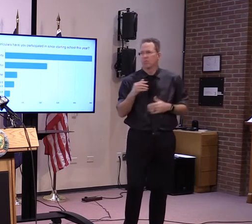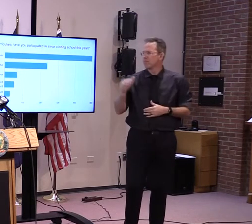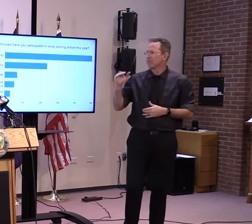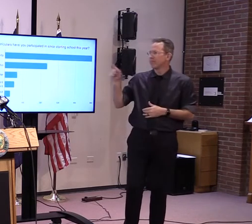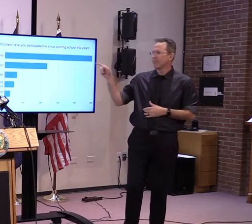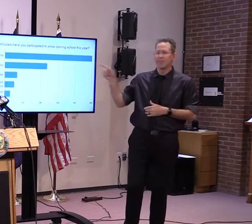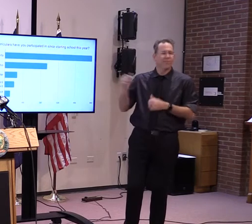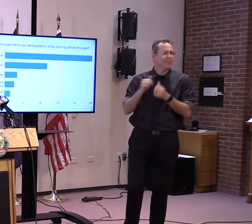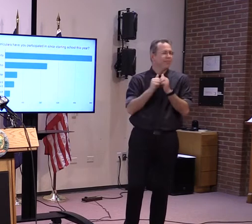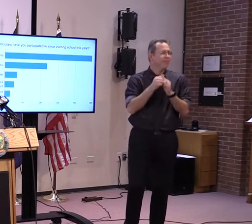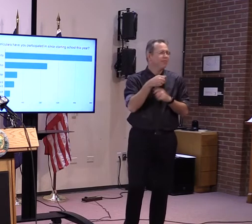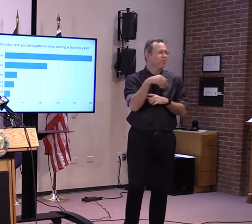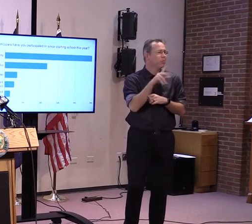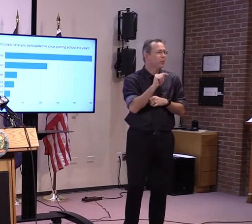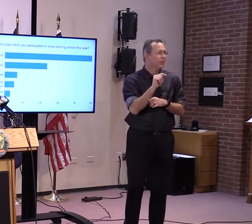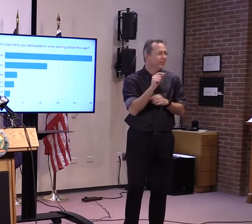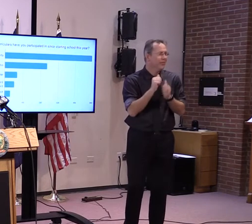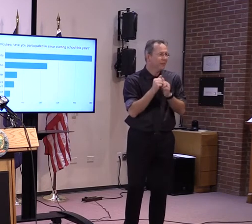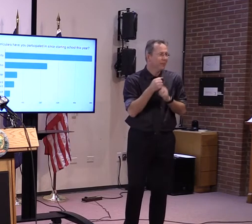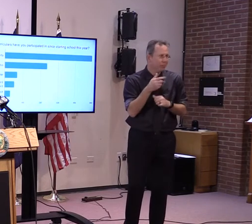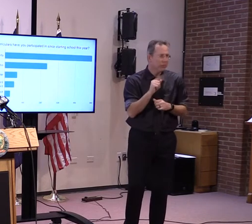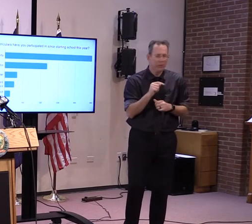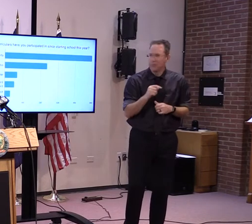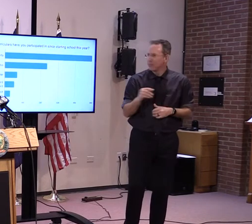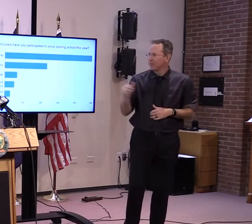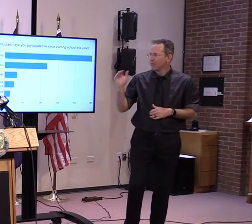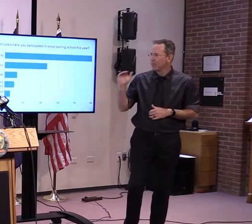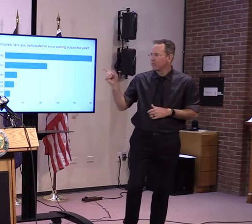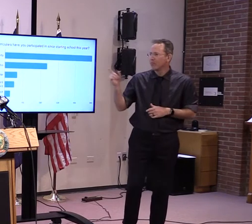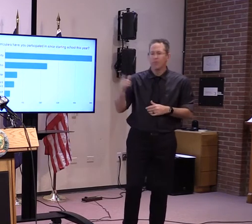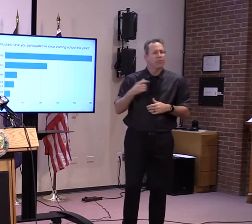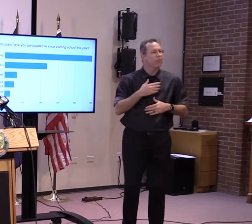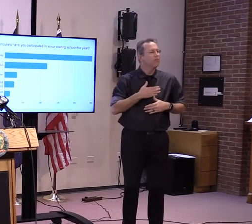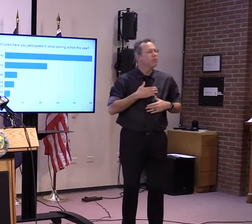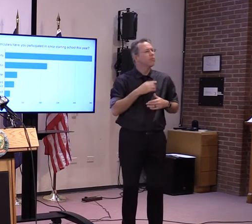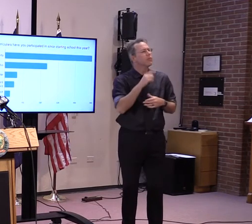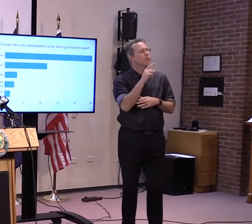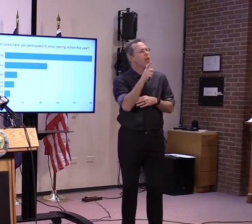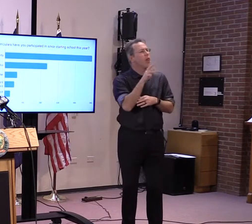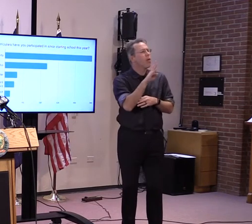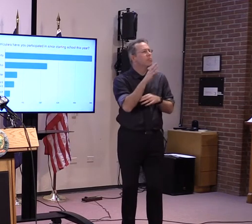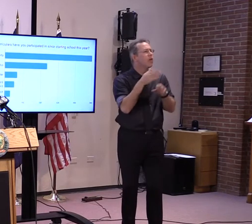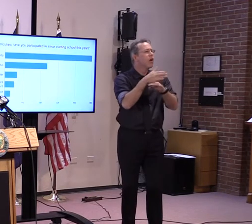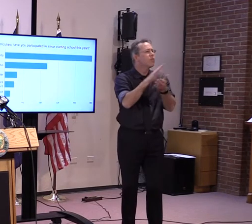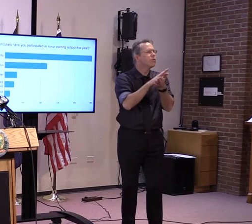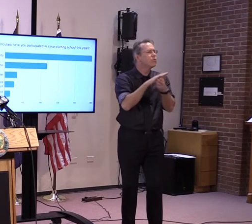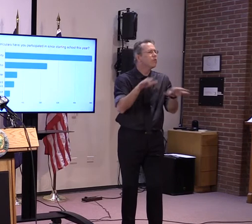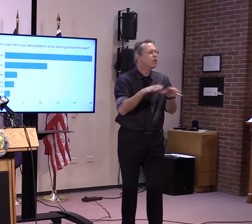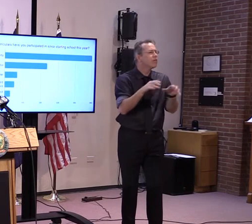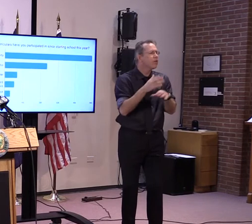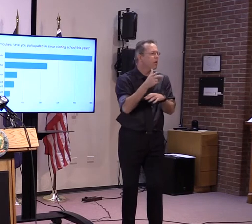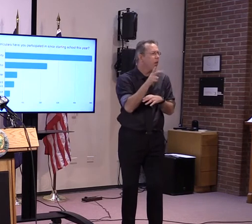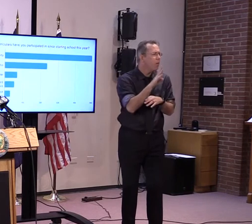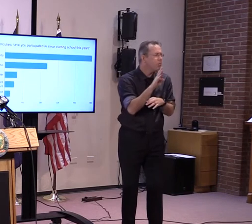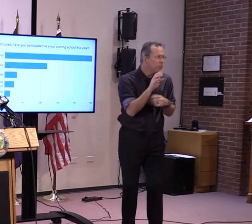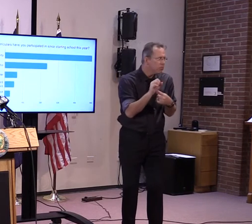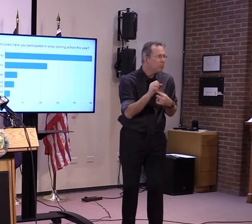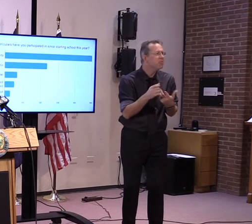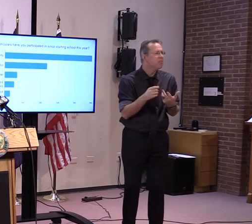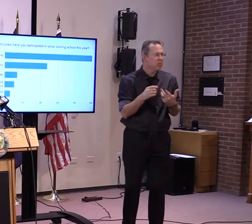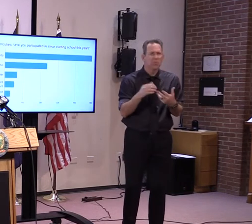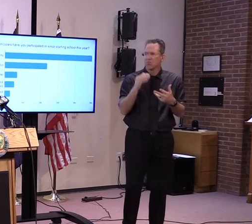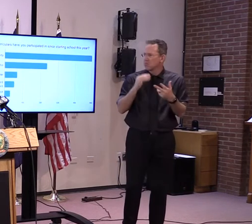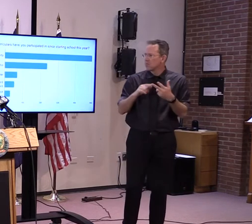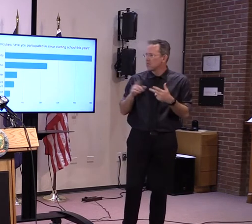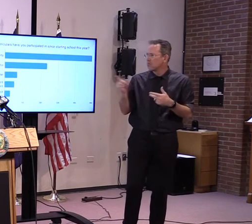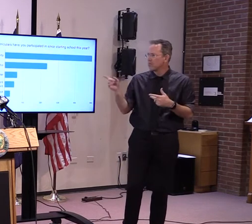So we decided to survey kids on what they were doing outside of, you know, your classes from 8 to 3 o'clock, because this is a huge part